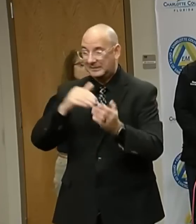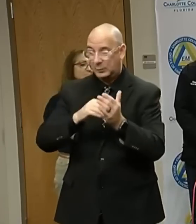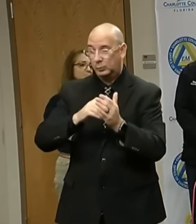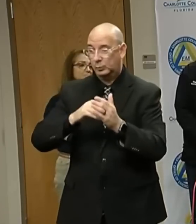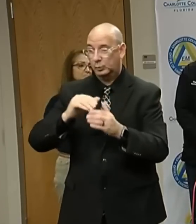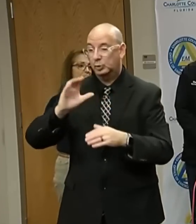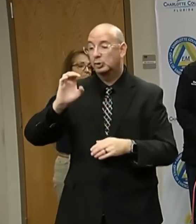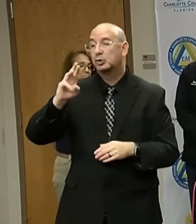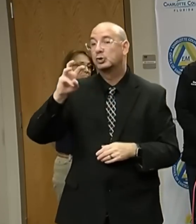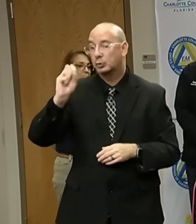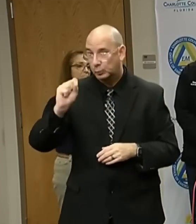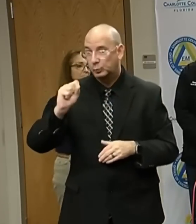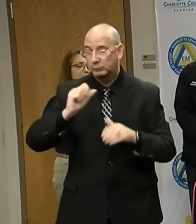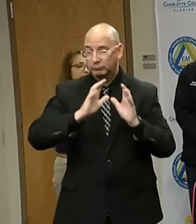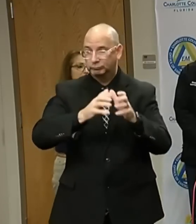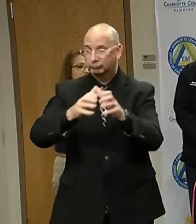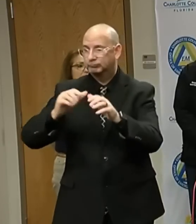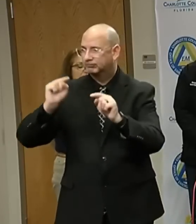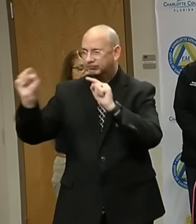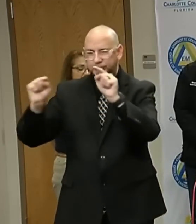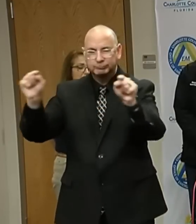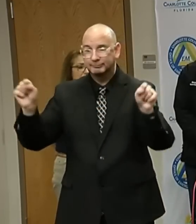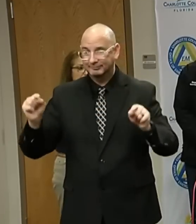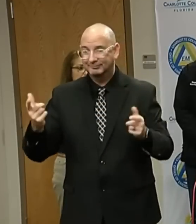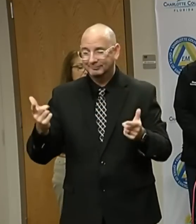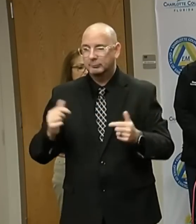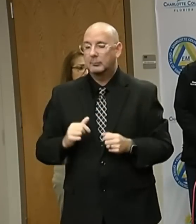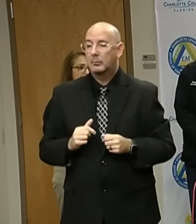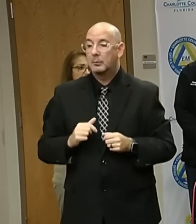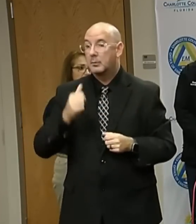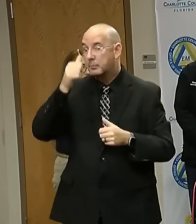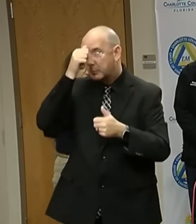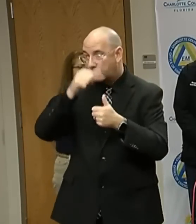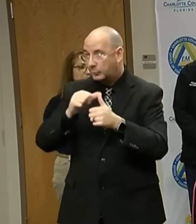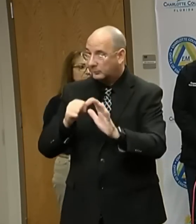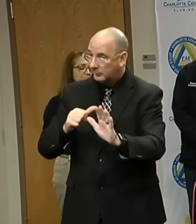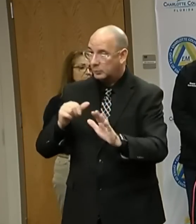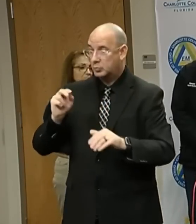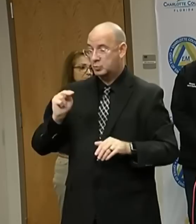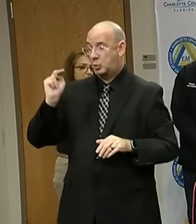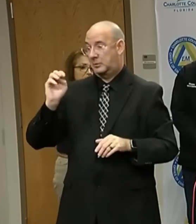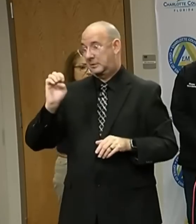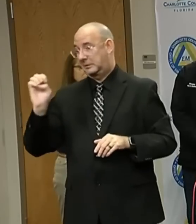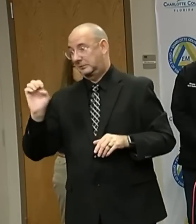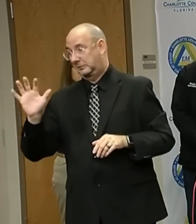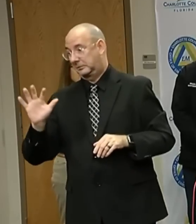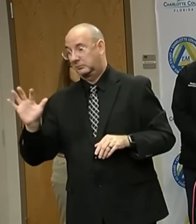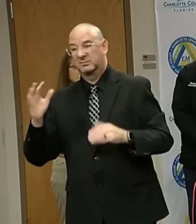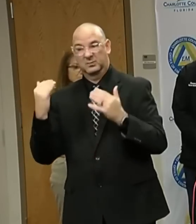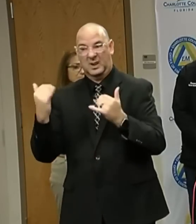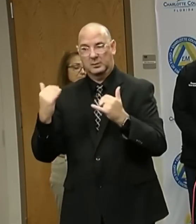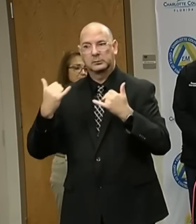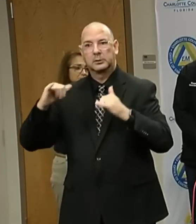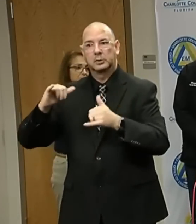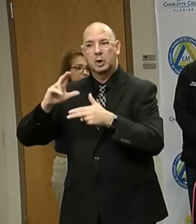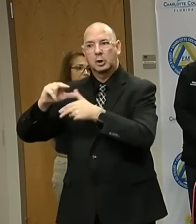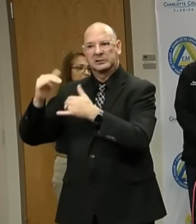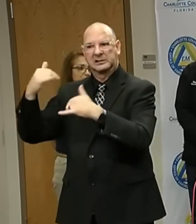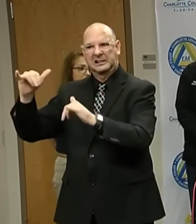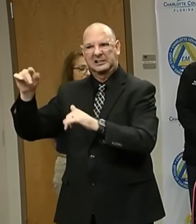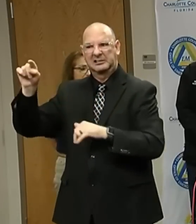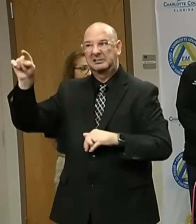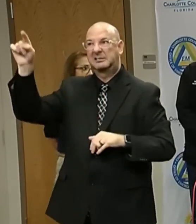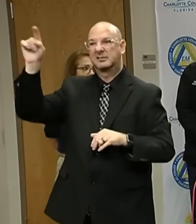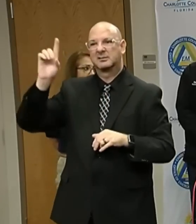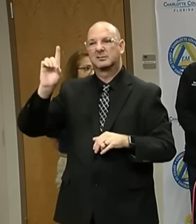remind you, the storm is still battering the northeast part of the state. Daytona is being hit right now. We have about 1.2 million